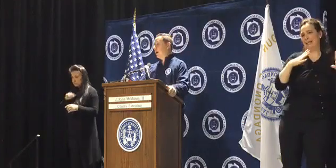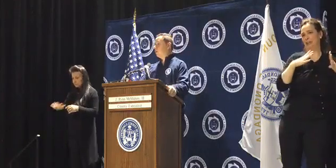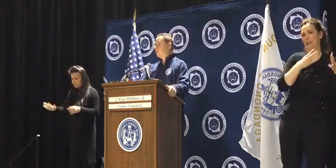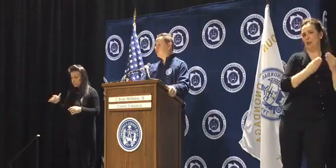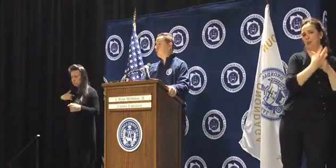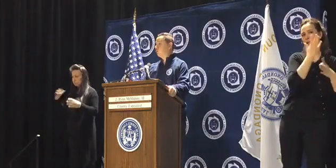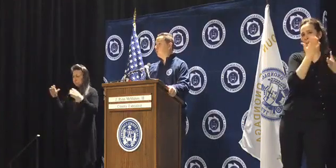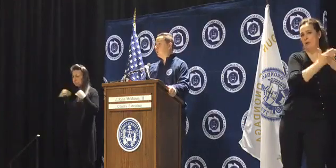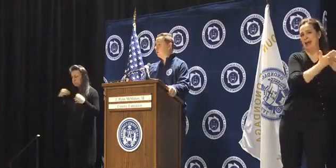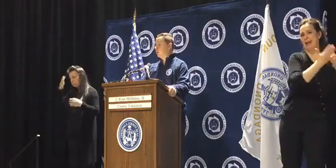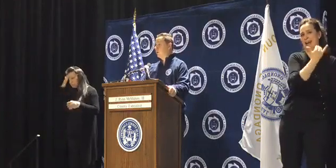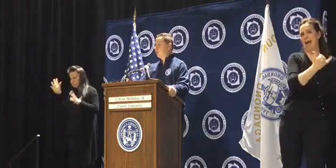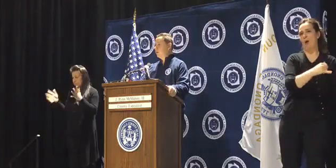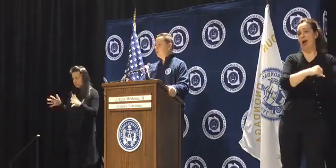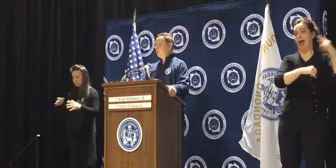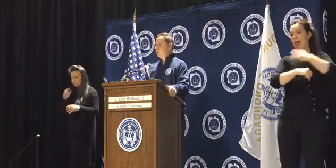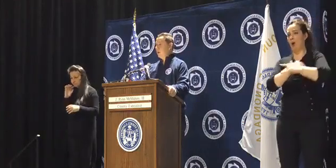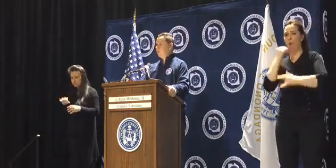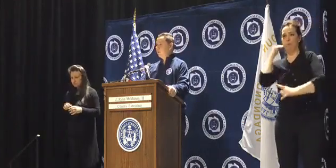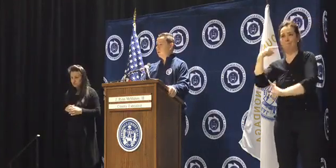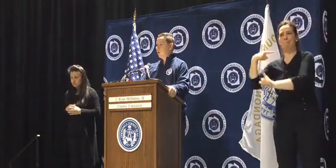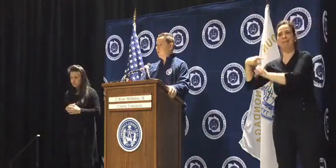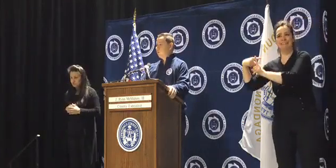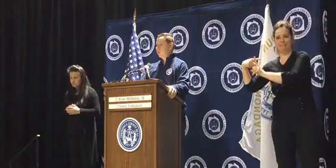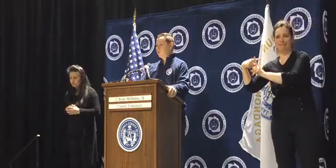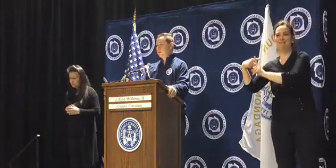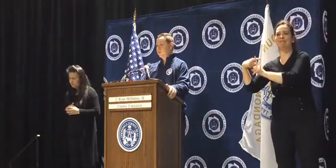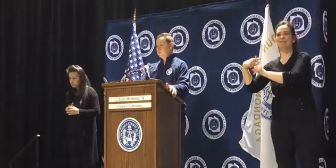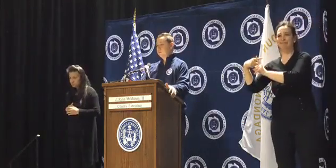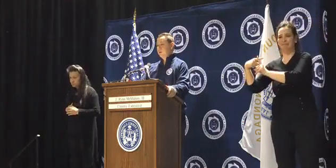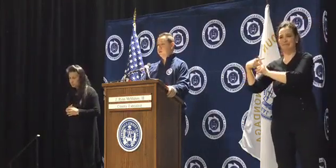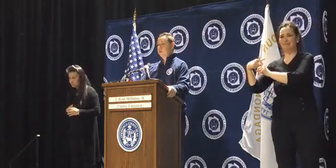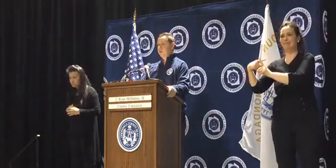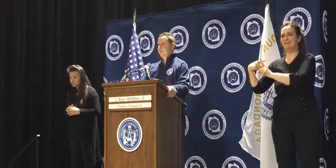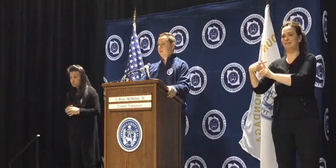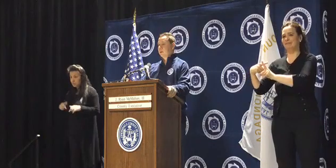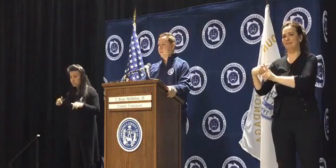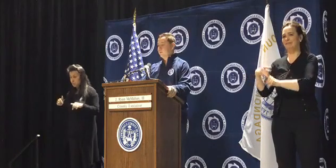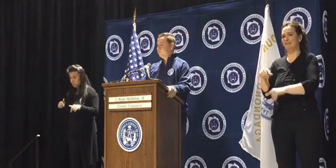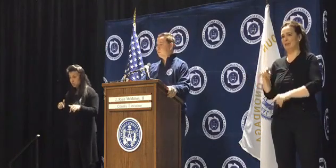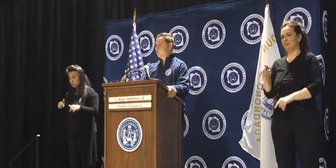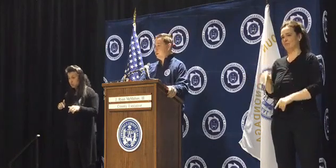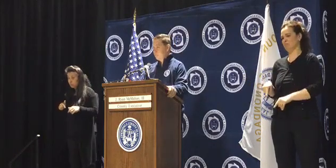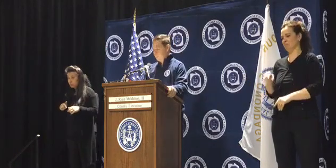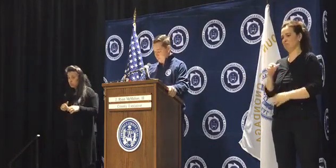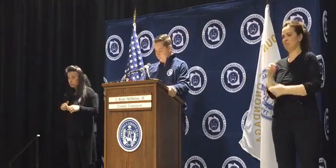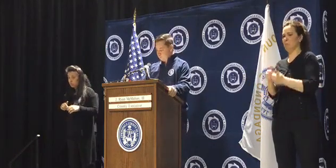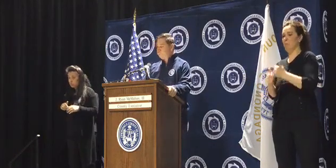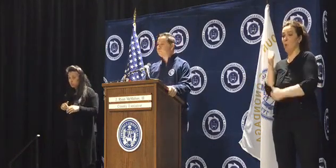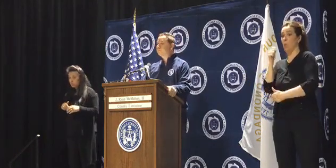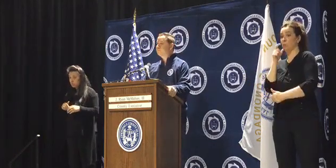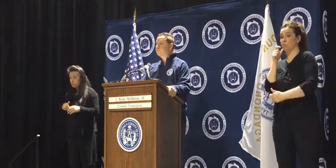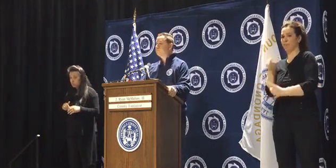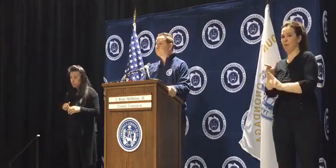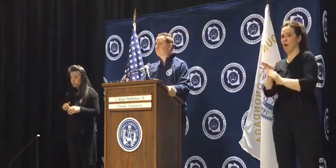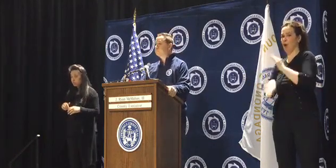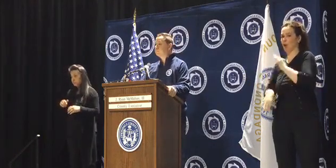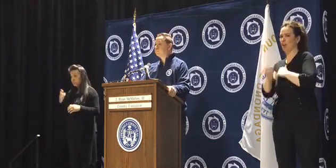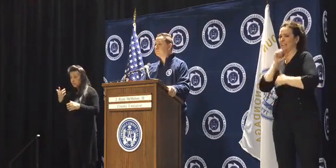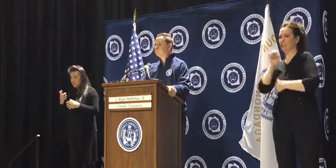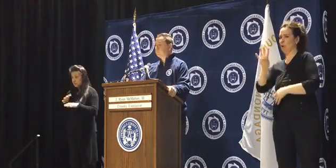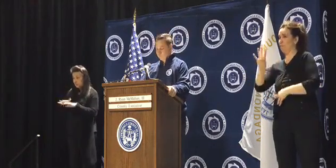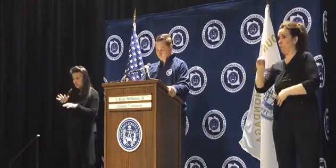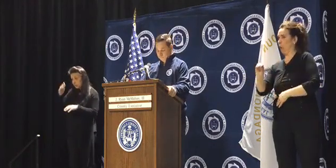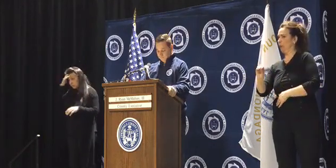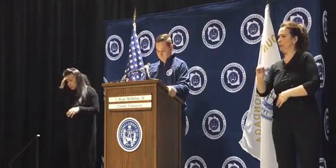in our county is under 40. Now, so let's just think about that. Okay. Can you be any more specific with